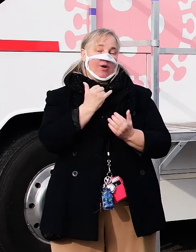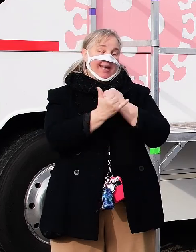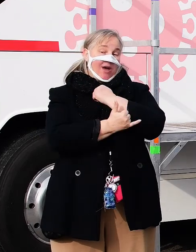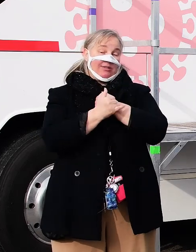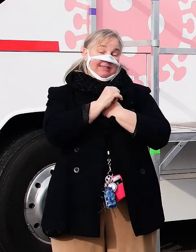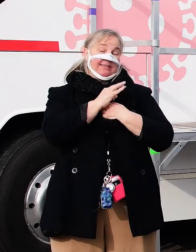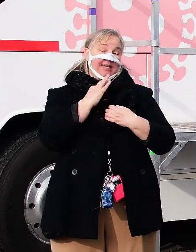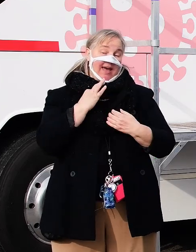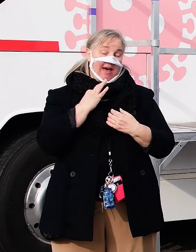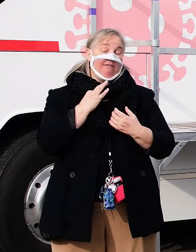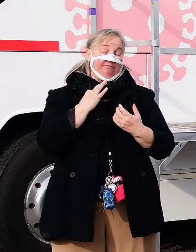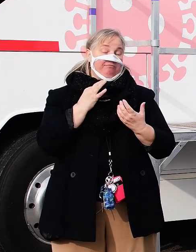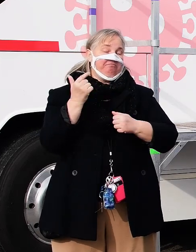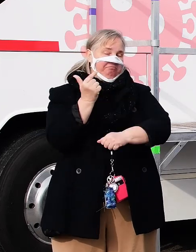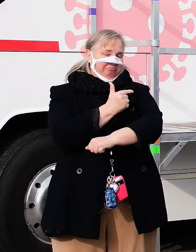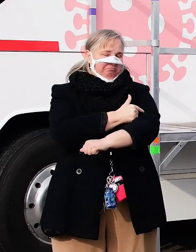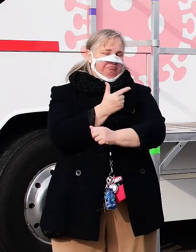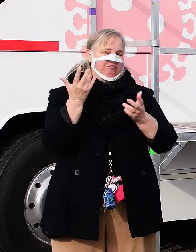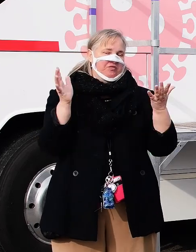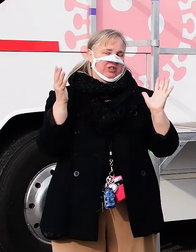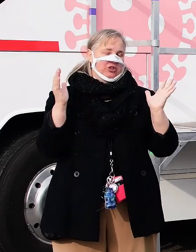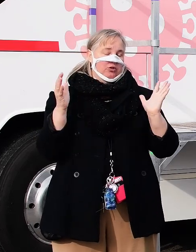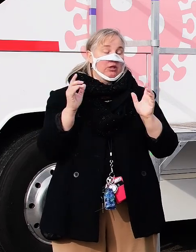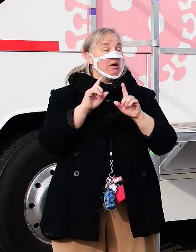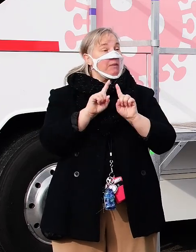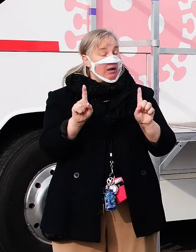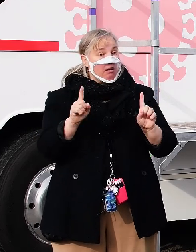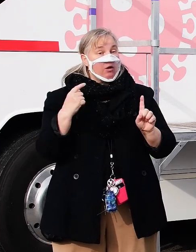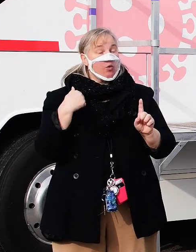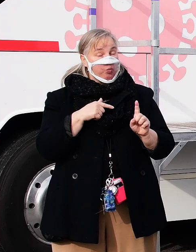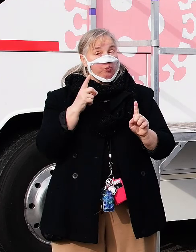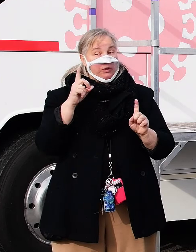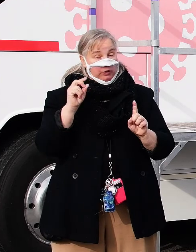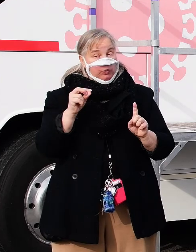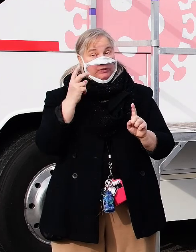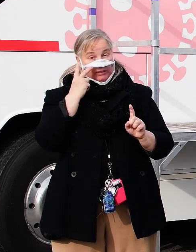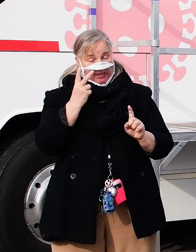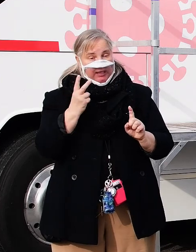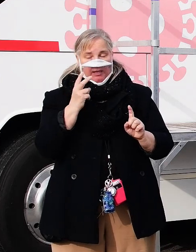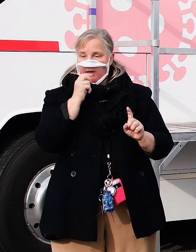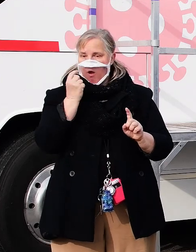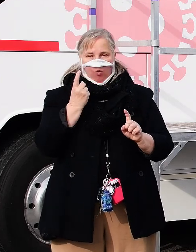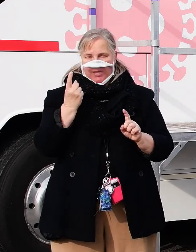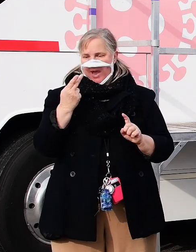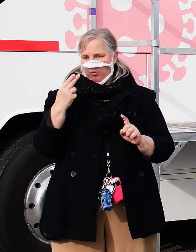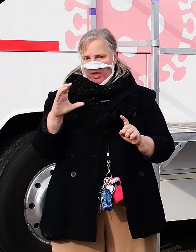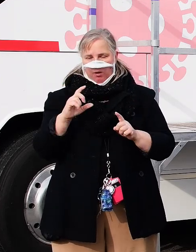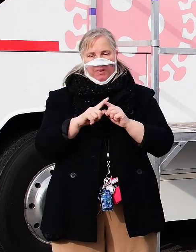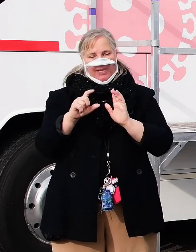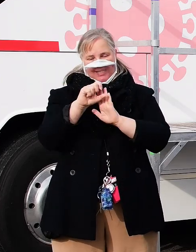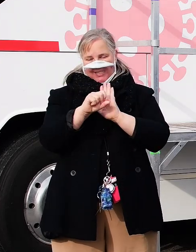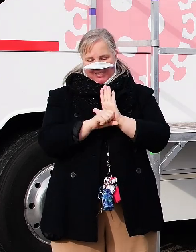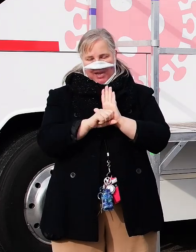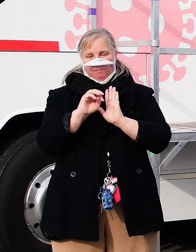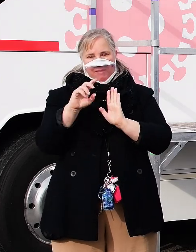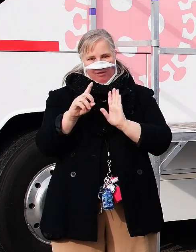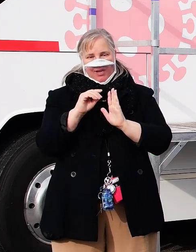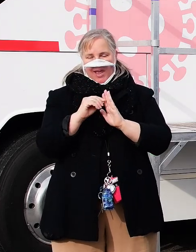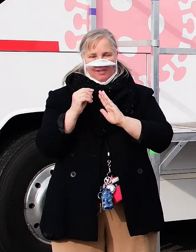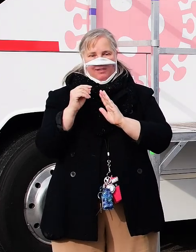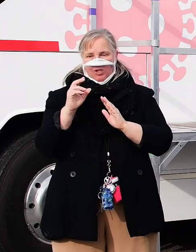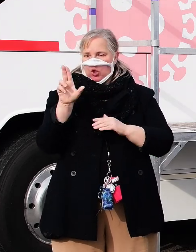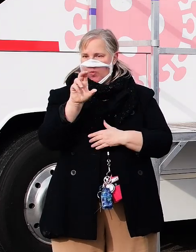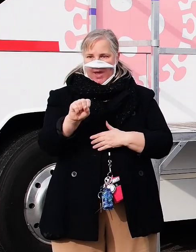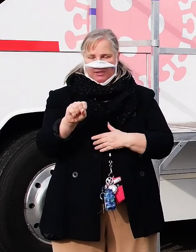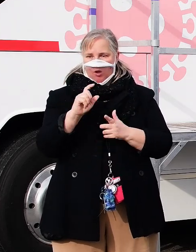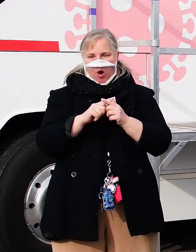that has gotten vaccinated. But we are seeing throughout not just Howard County, but the state and the nation a lagging behind of